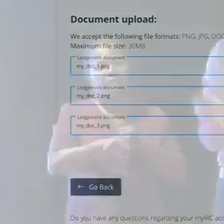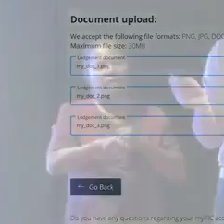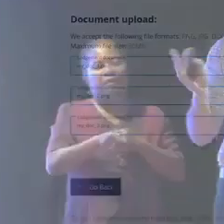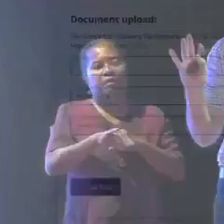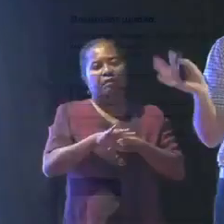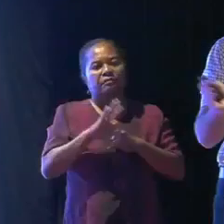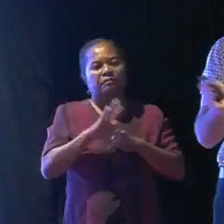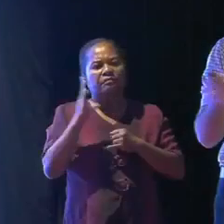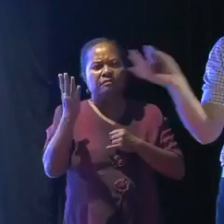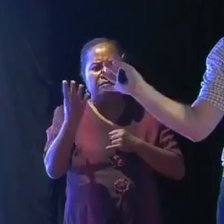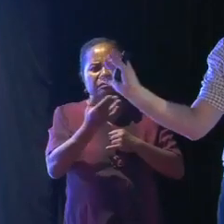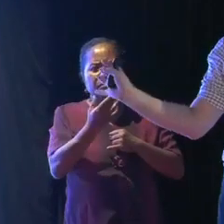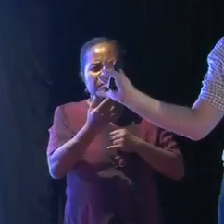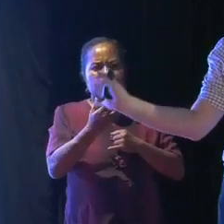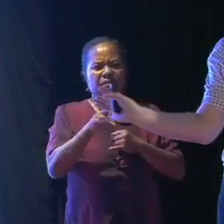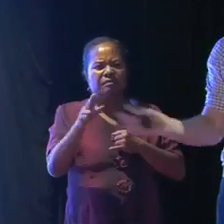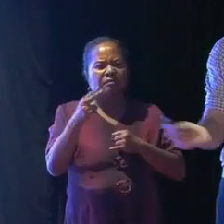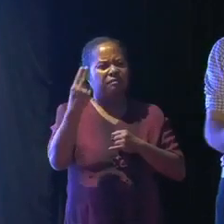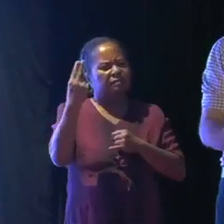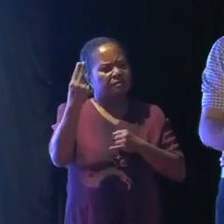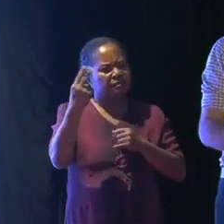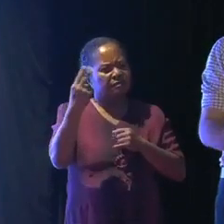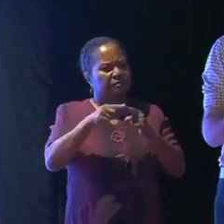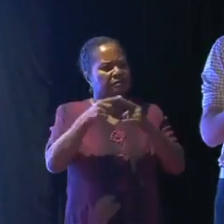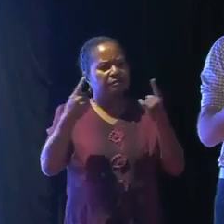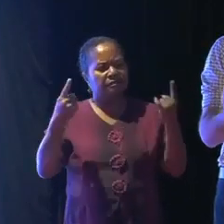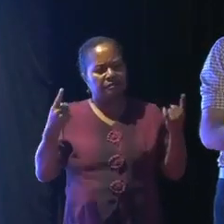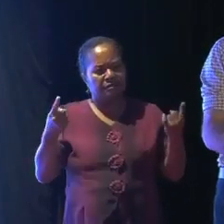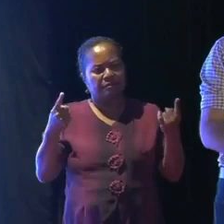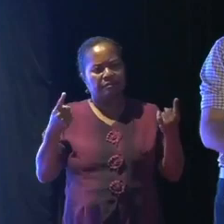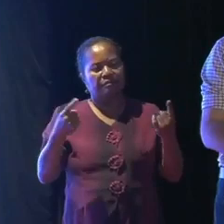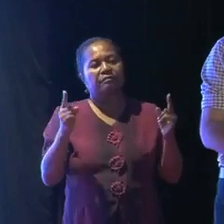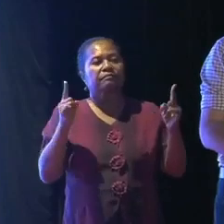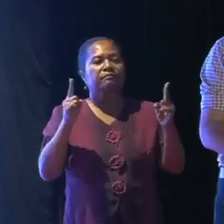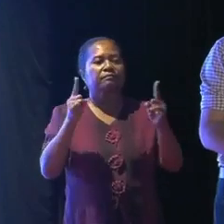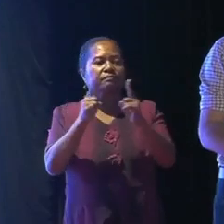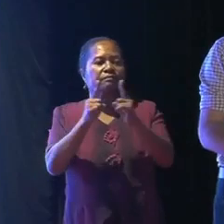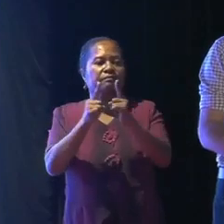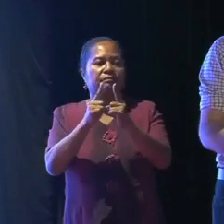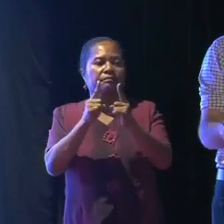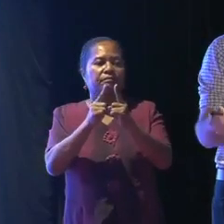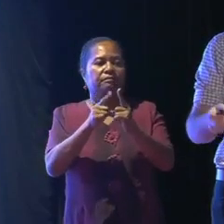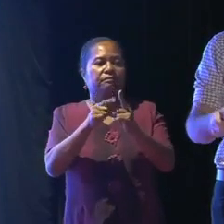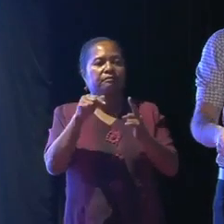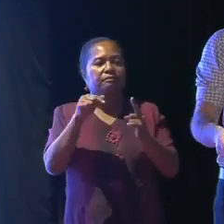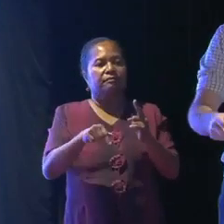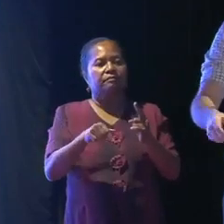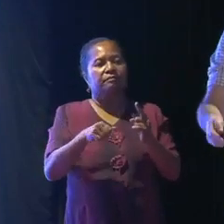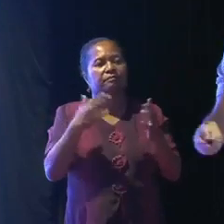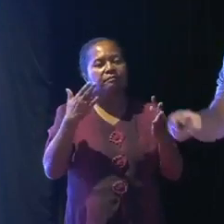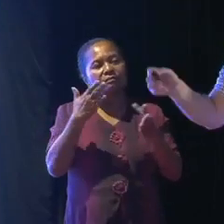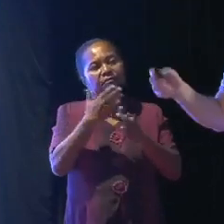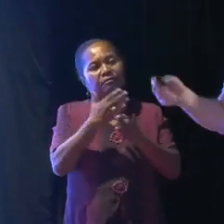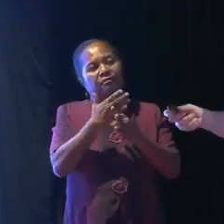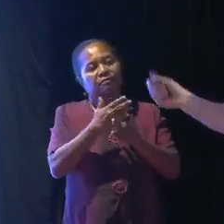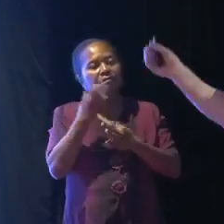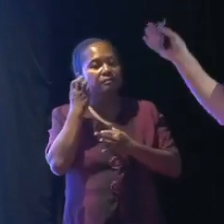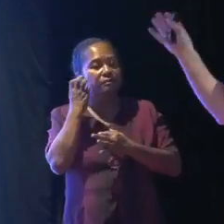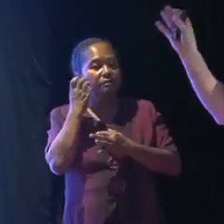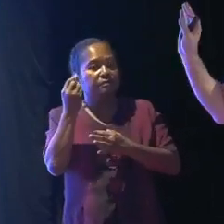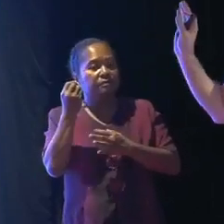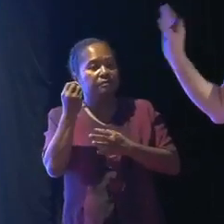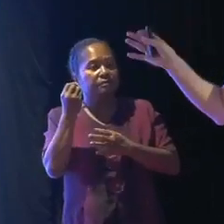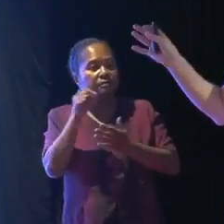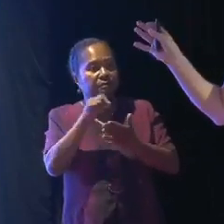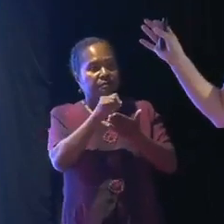there's almost 82 different things that you can submit at the moment through this platform. But once you've entered